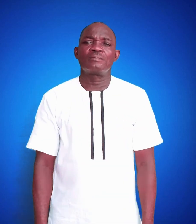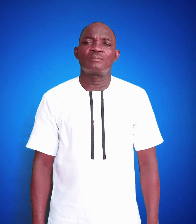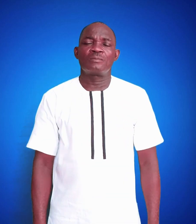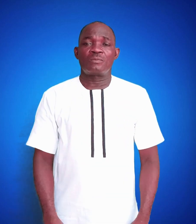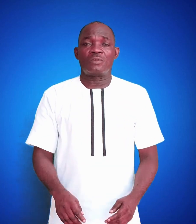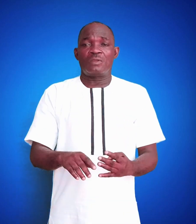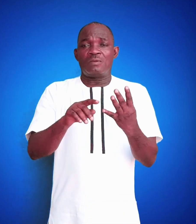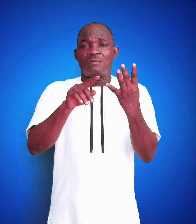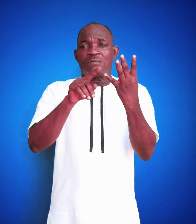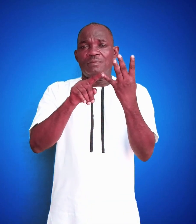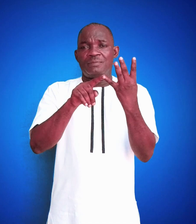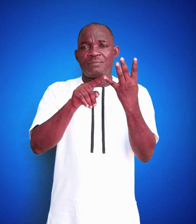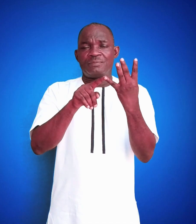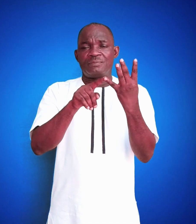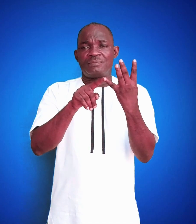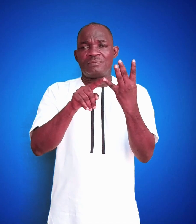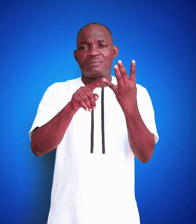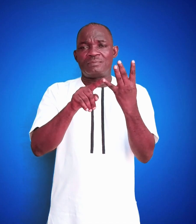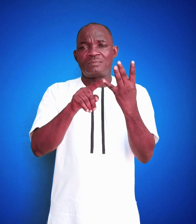4.